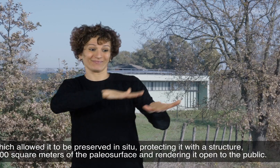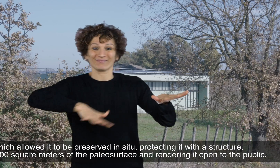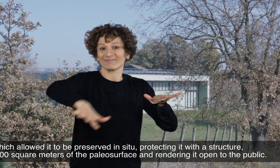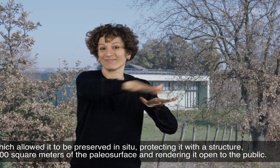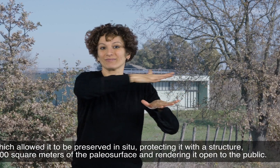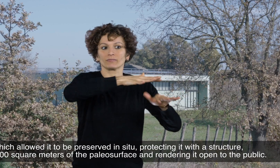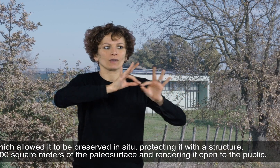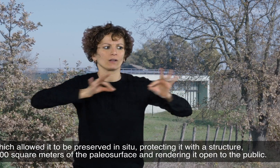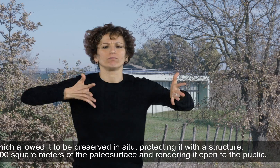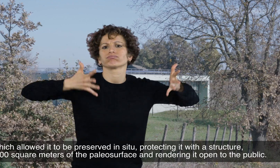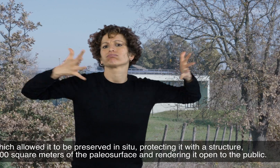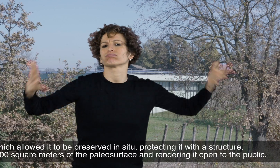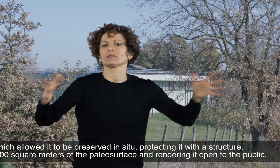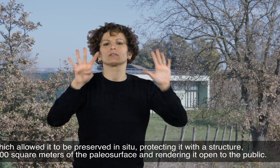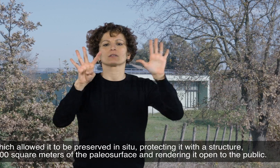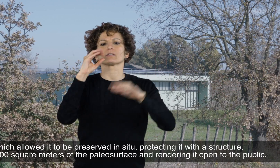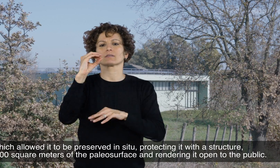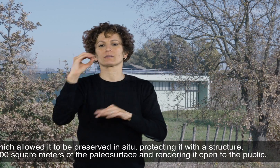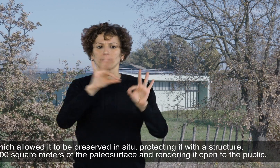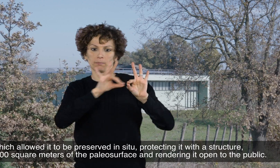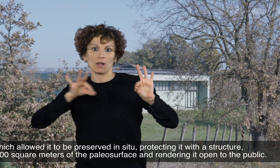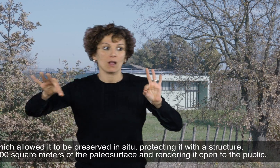paleosurface and rendering it open to the public.